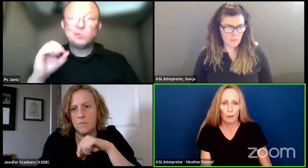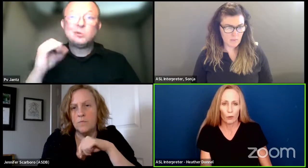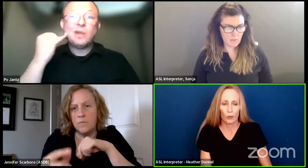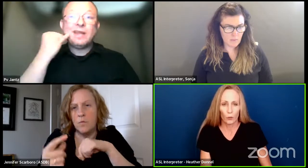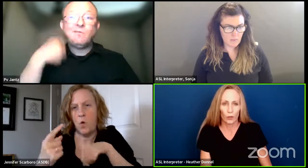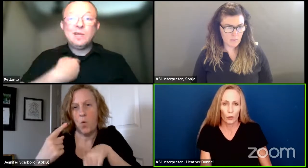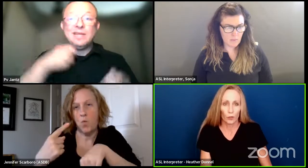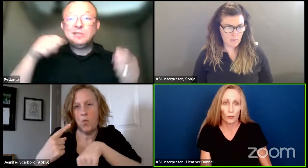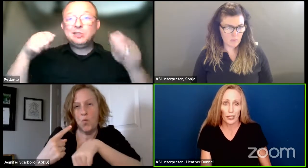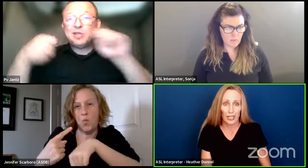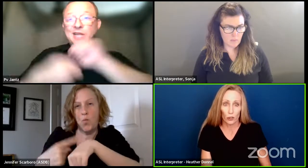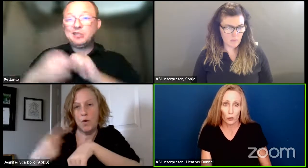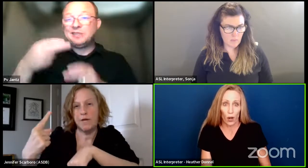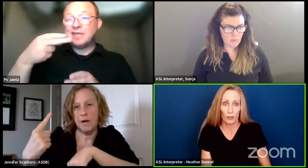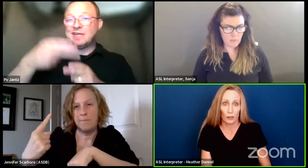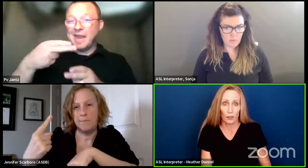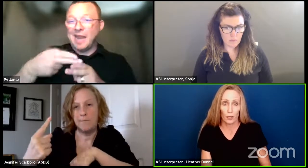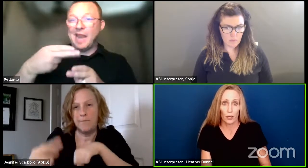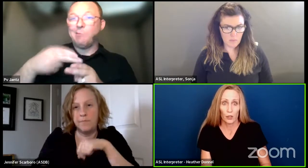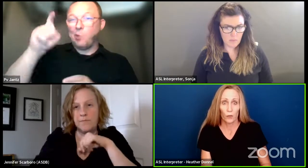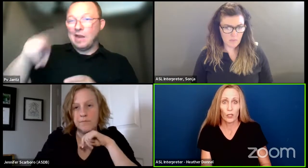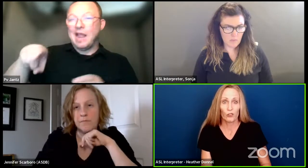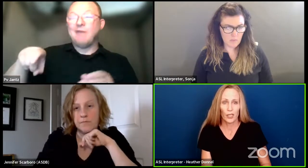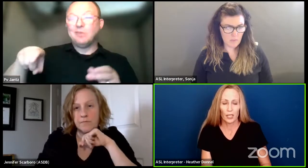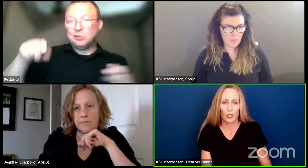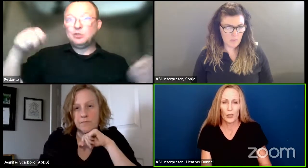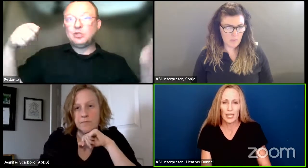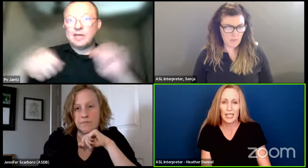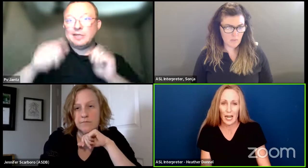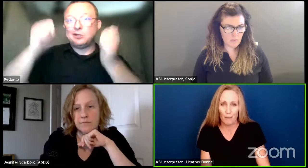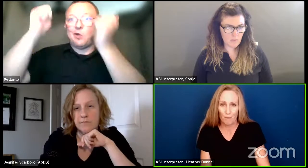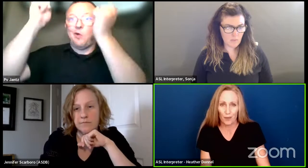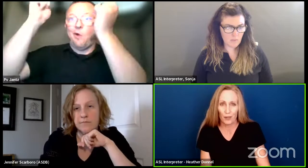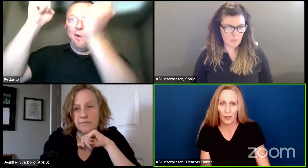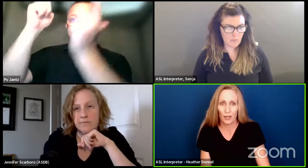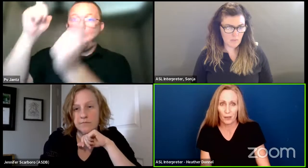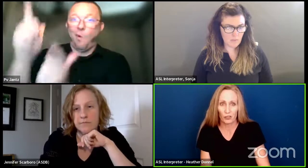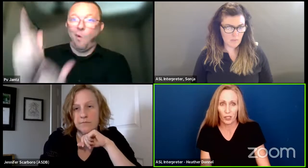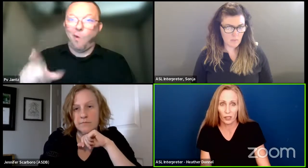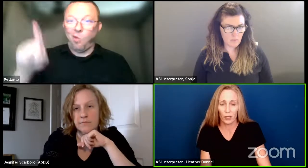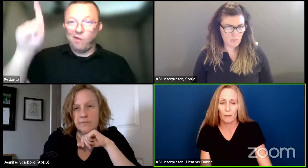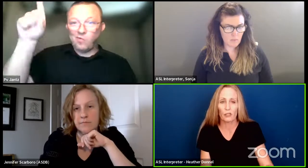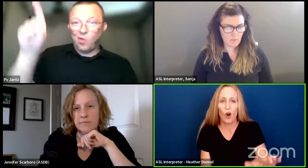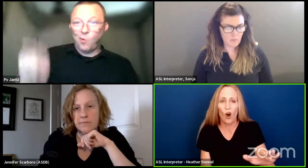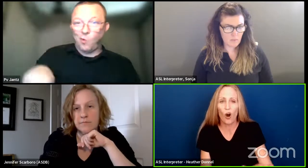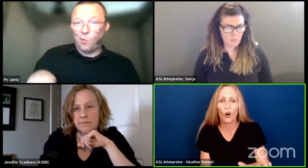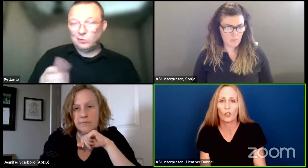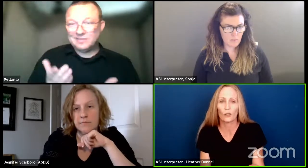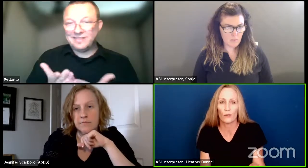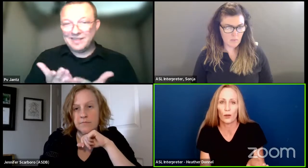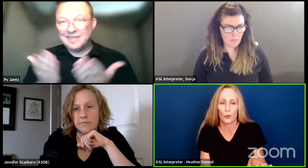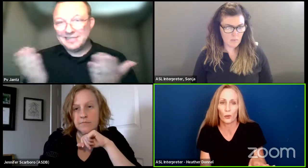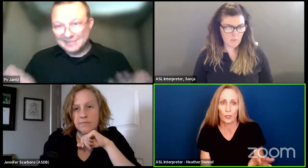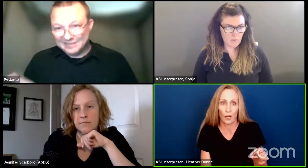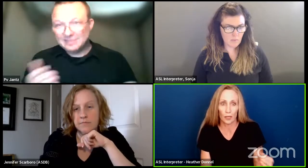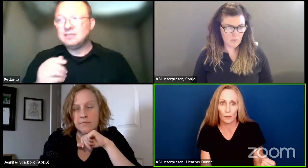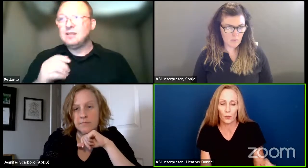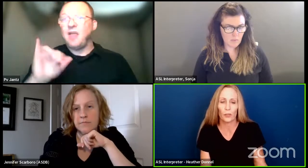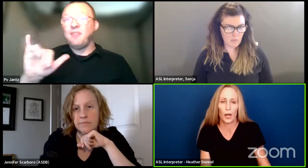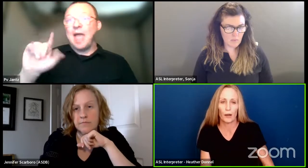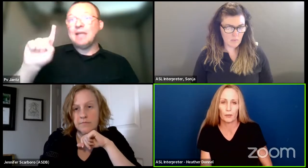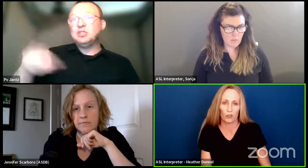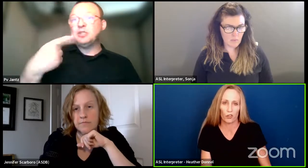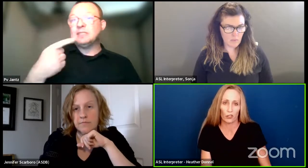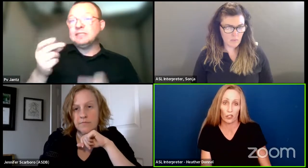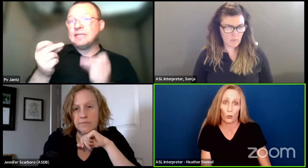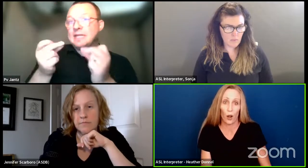there's a label or a logo for each one. So if we change the name of the commission, that means all of those items